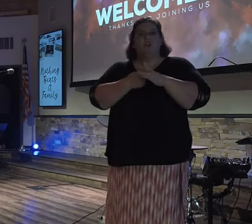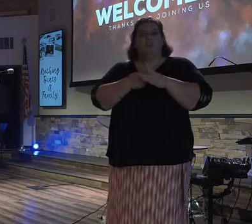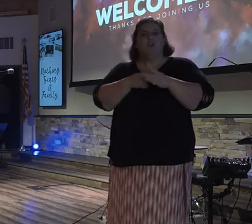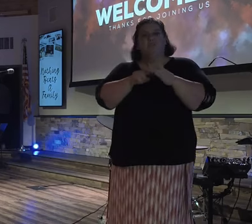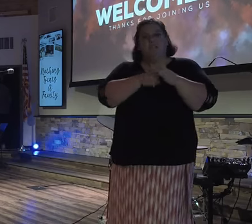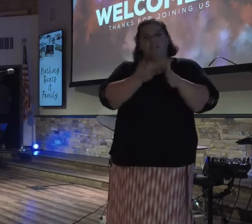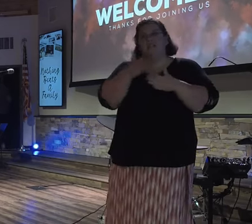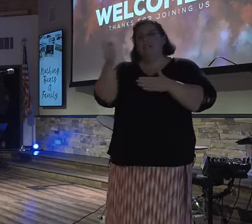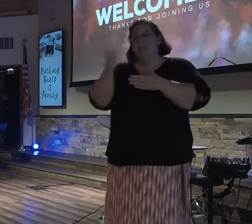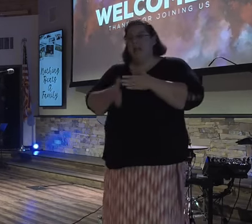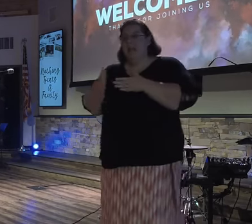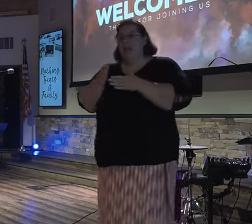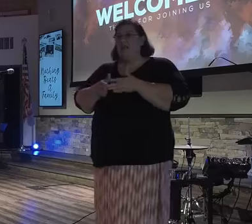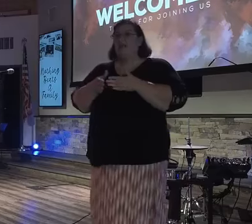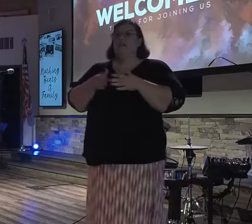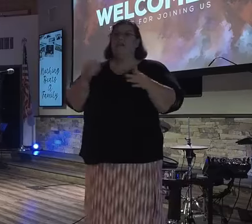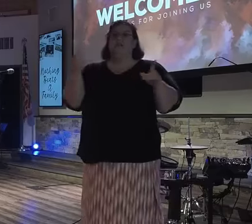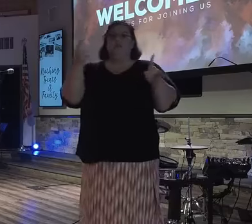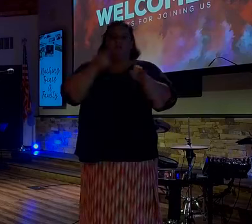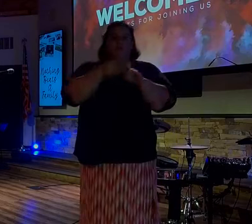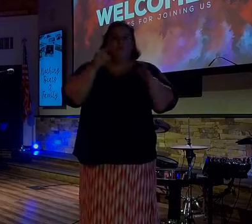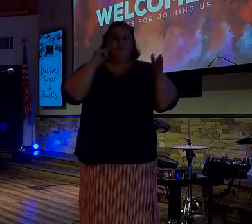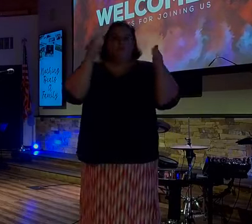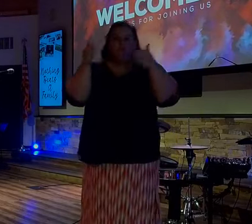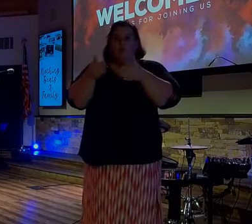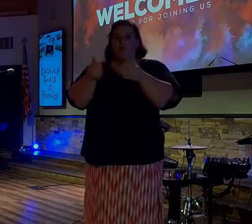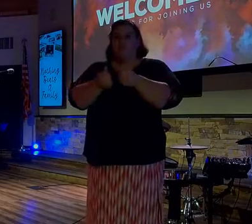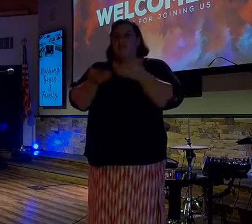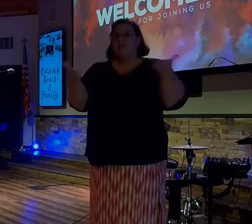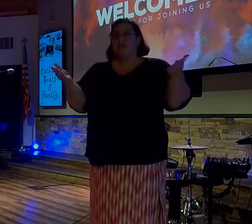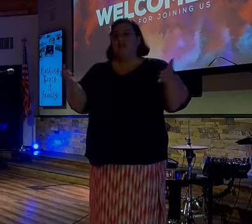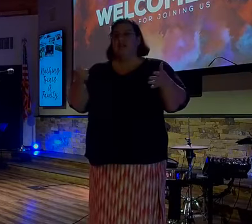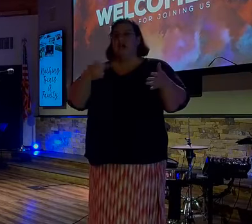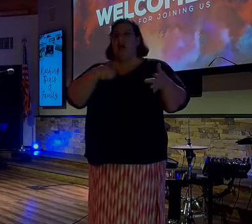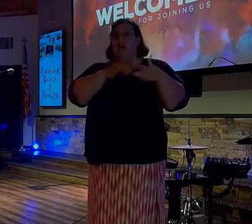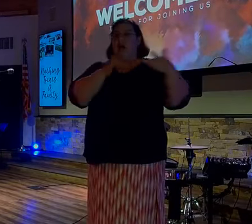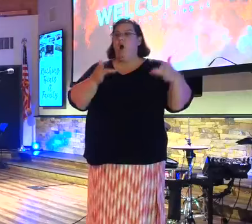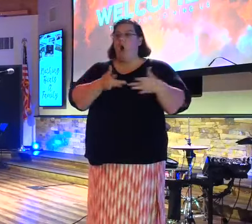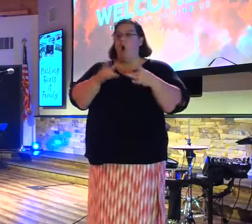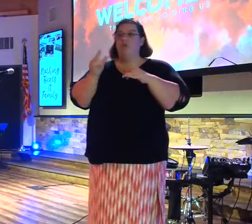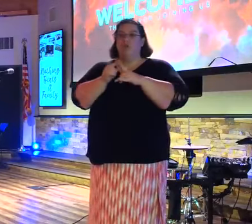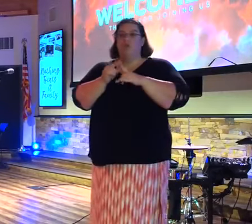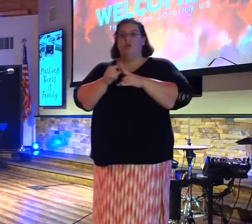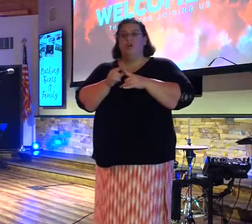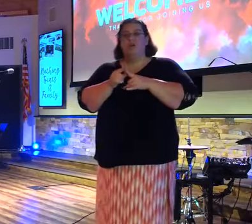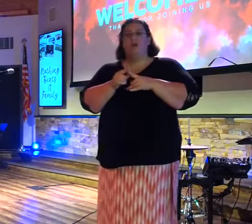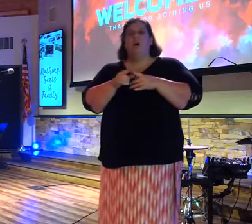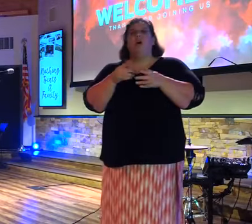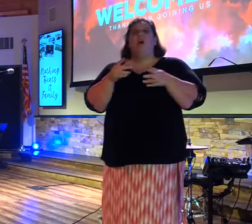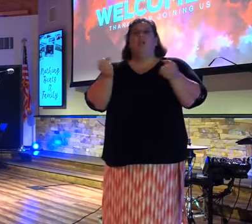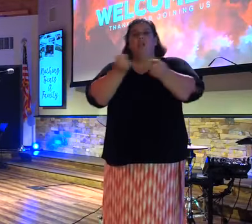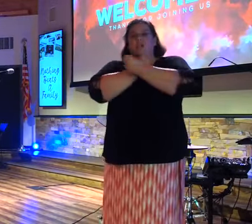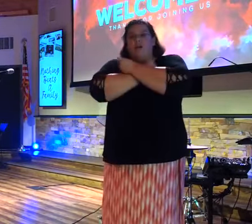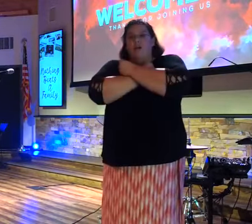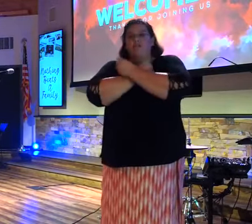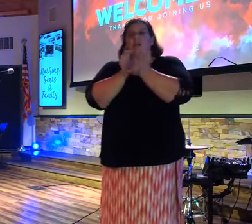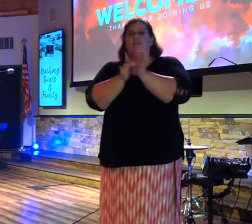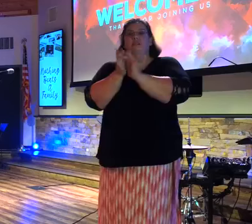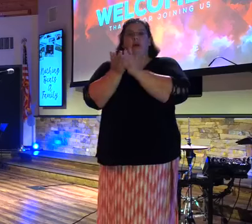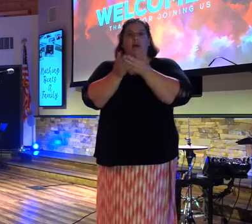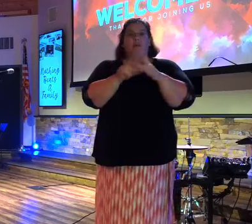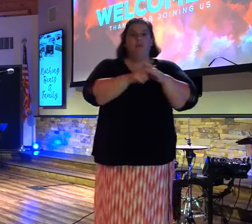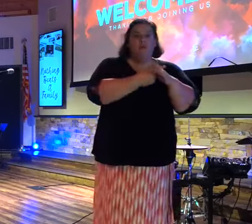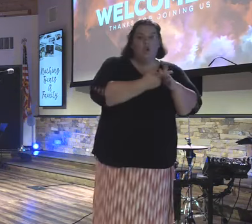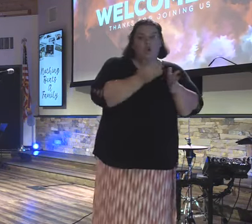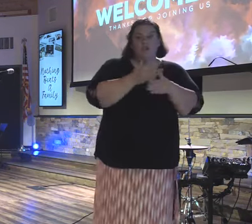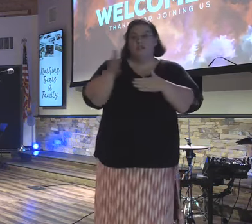end, hitting all the main stories and kind of calling it I Heart the Word, falling in love with every part of Scripture from Genesis